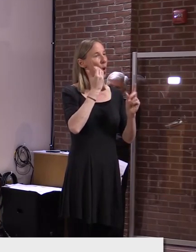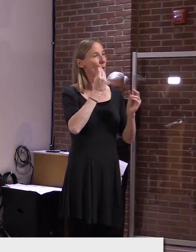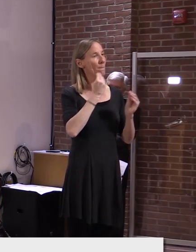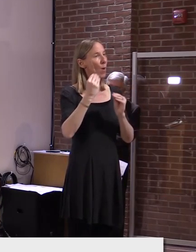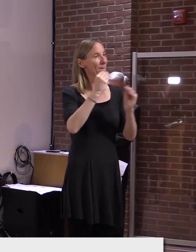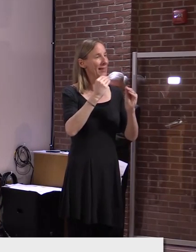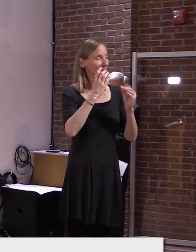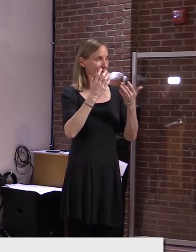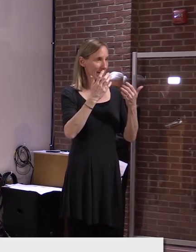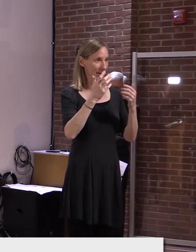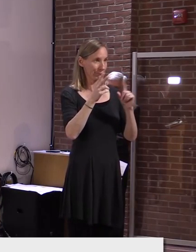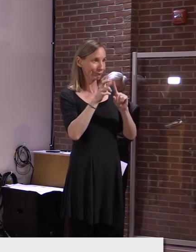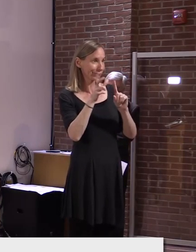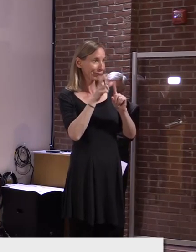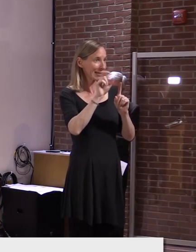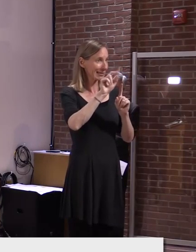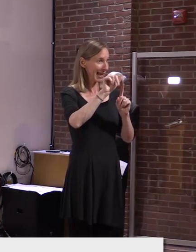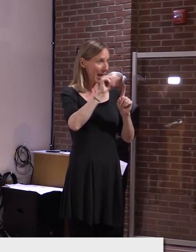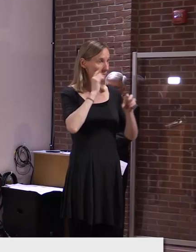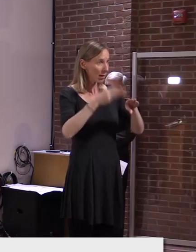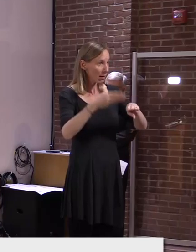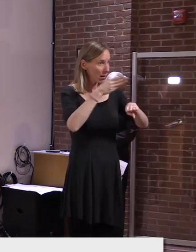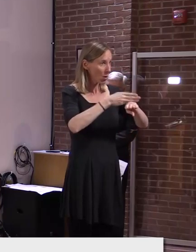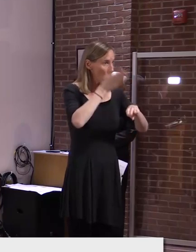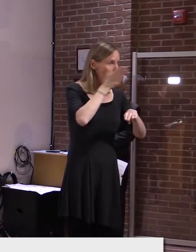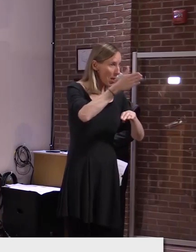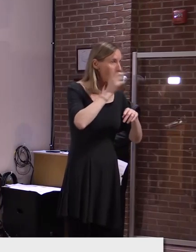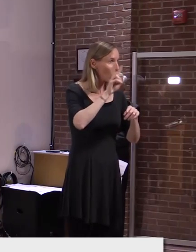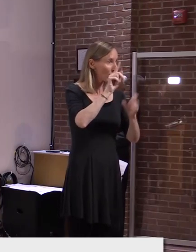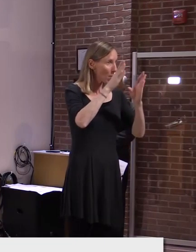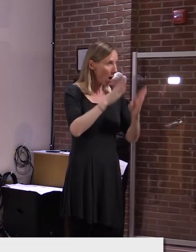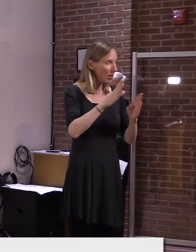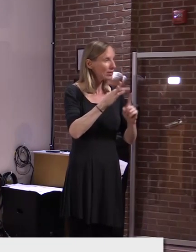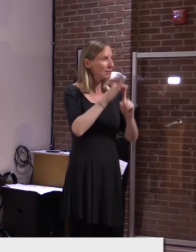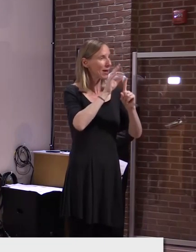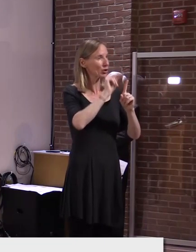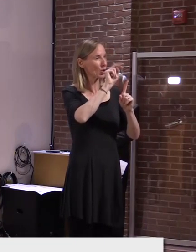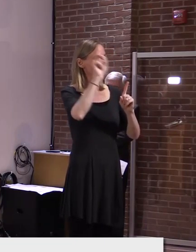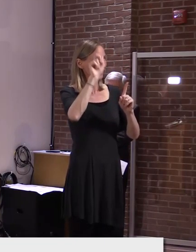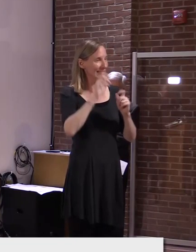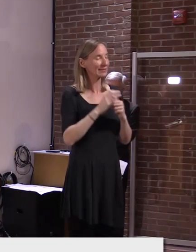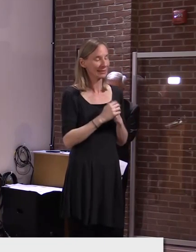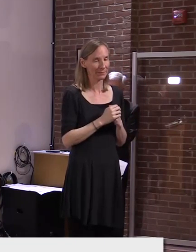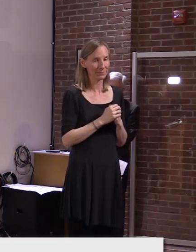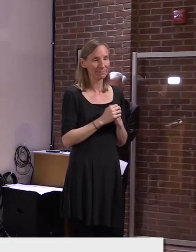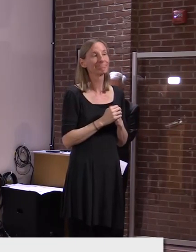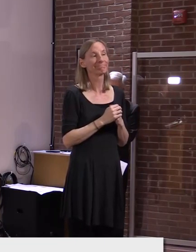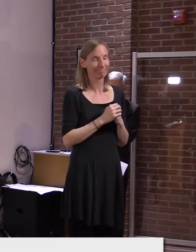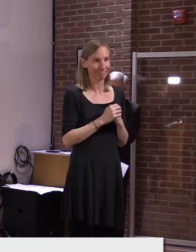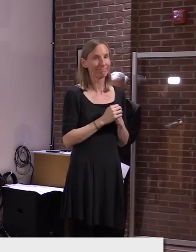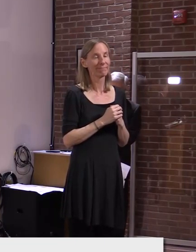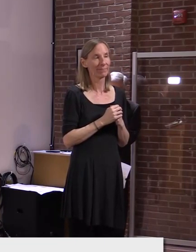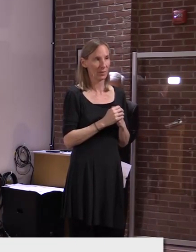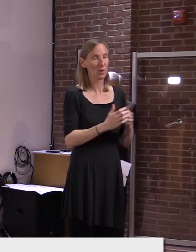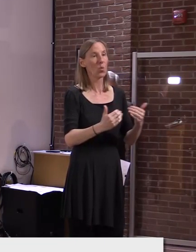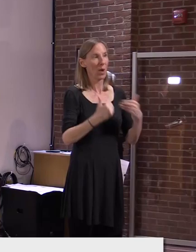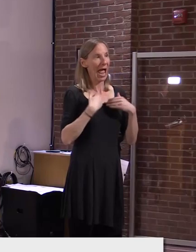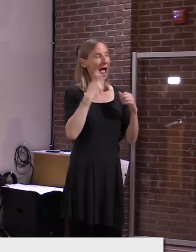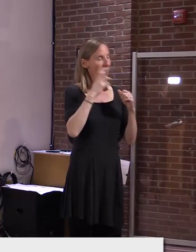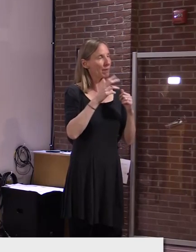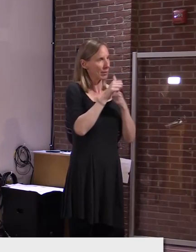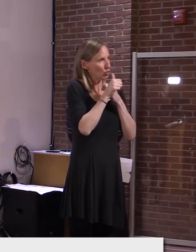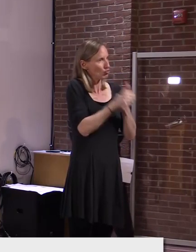updated cell phone mobility data for Vermonters as well as for those in the Northeast. We do have that, or we have been keeping